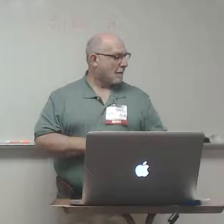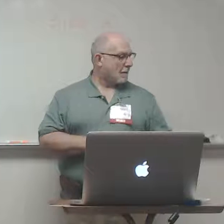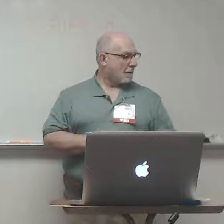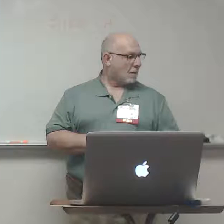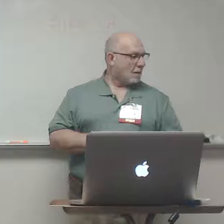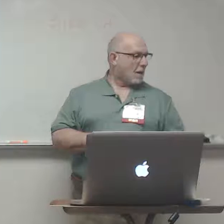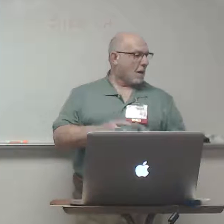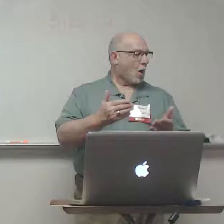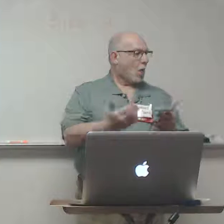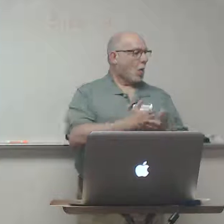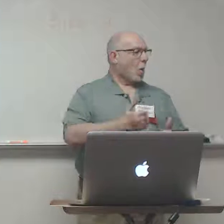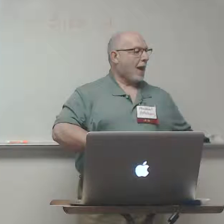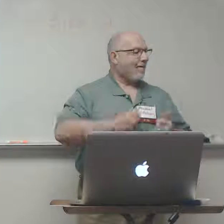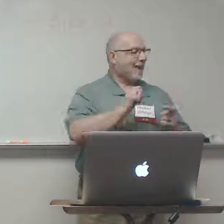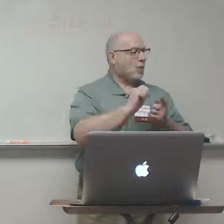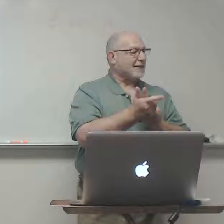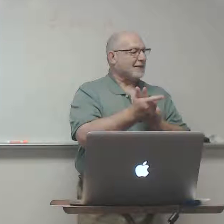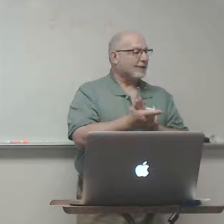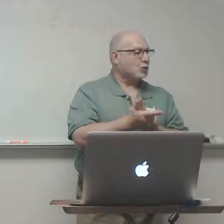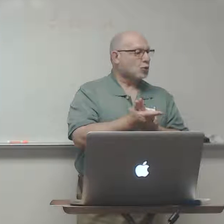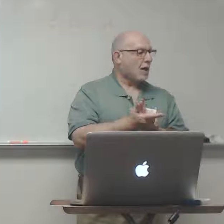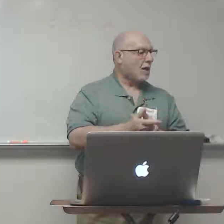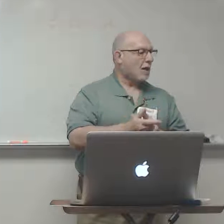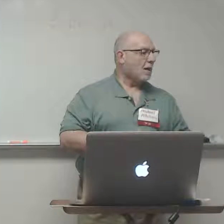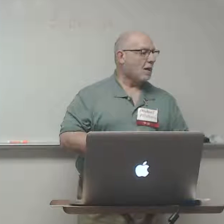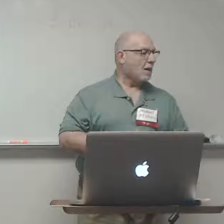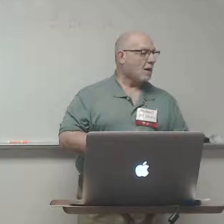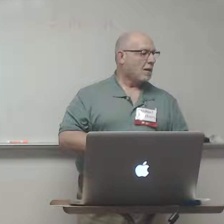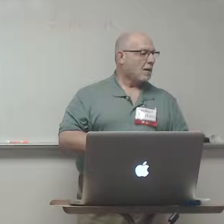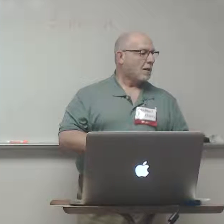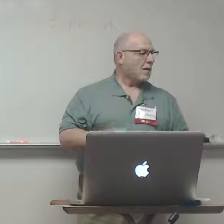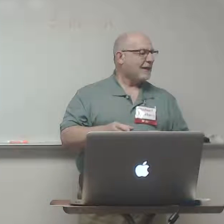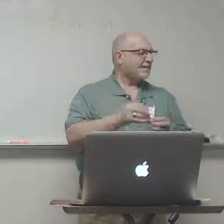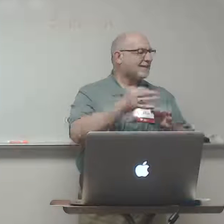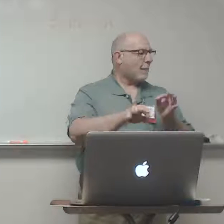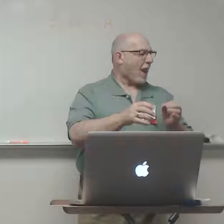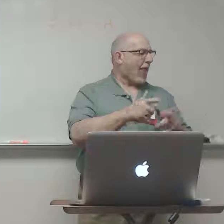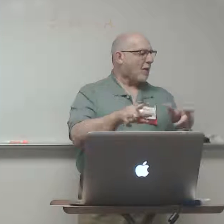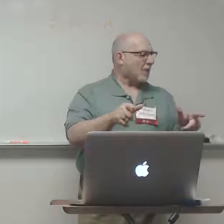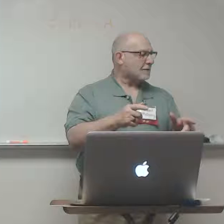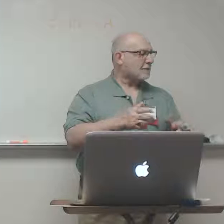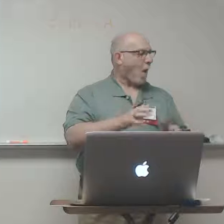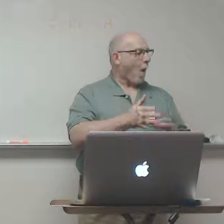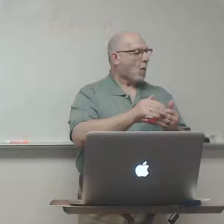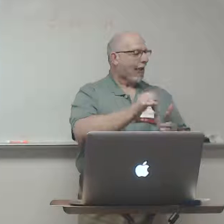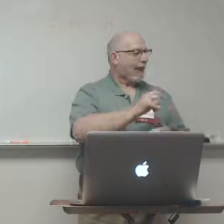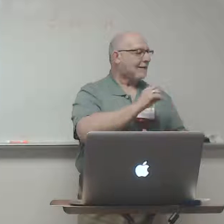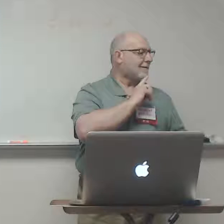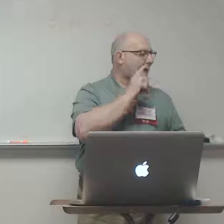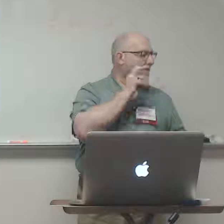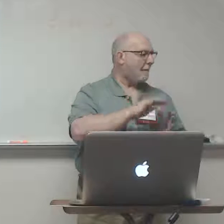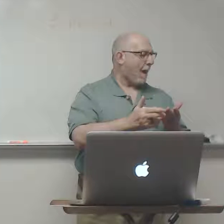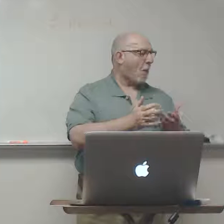Question. NLT, what does the NLT mean? The New Living Translation. It's you know, simple